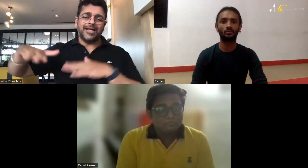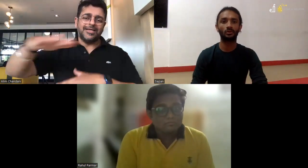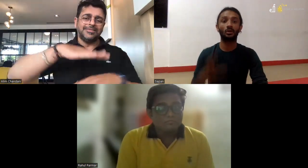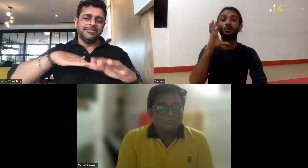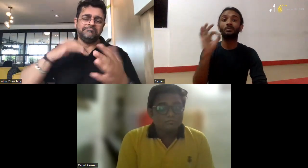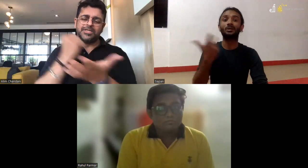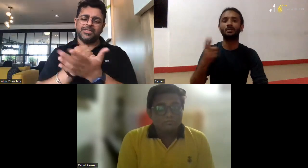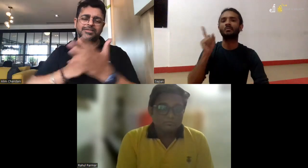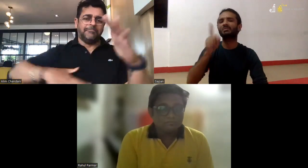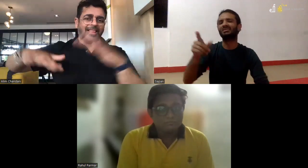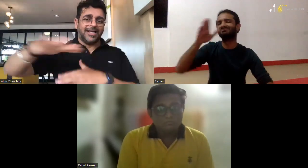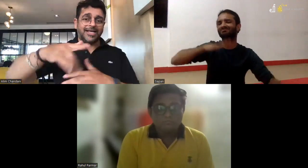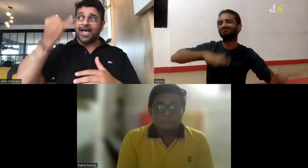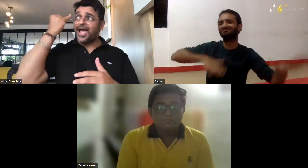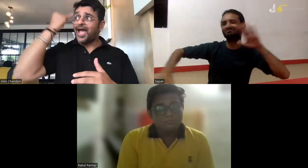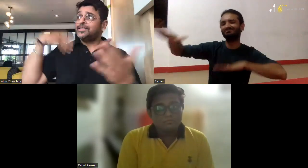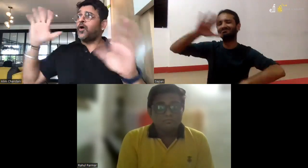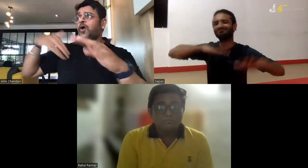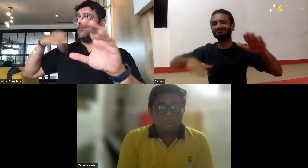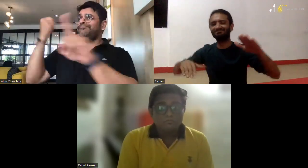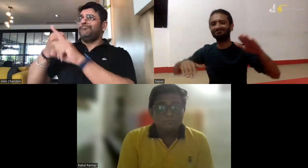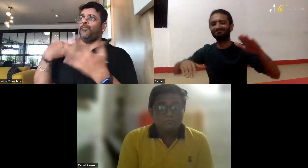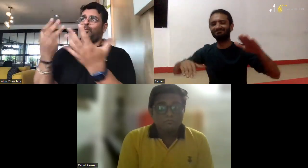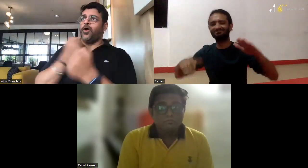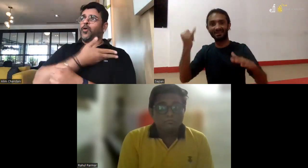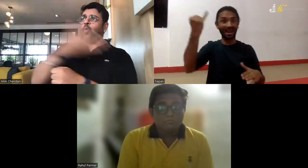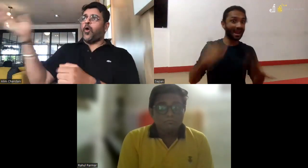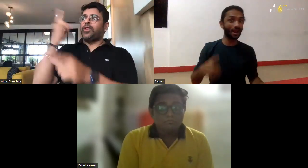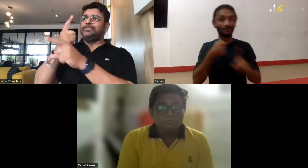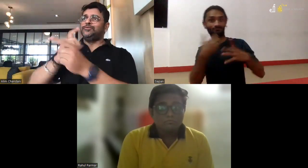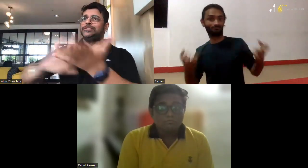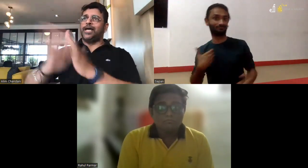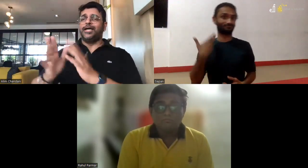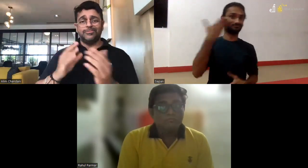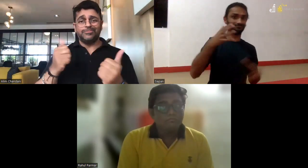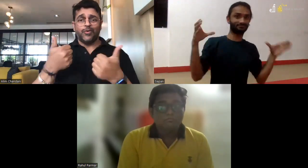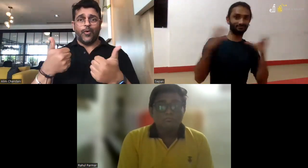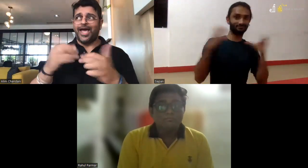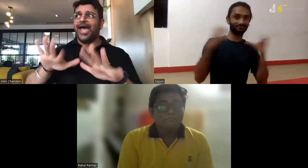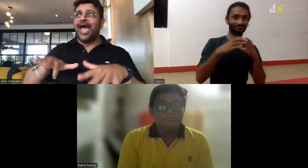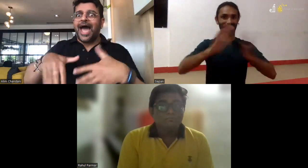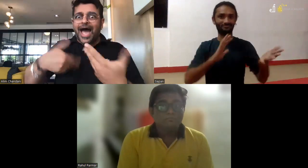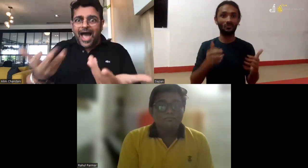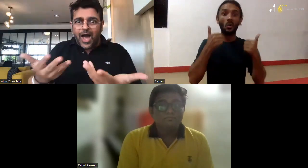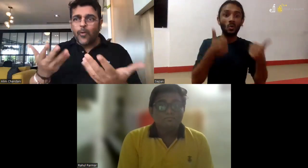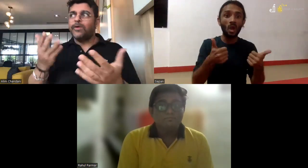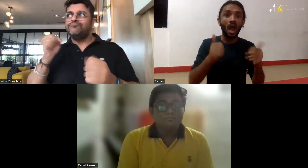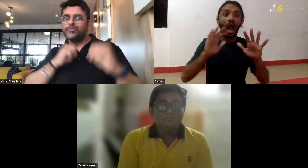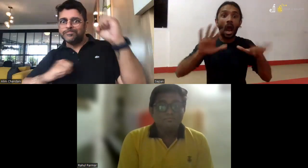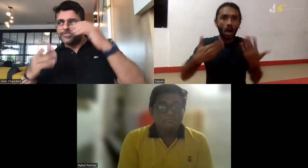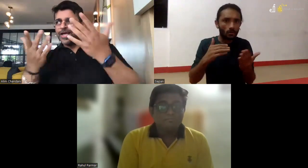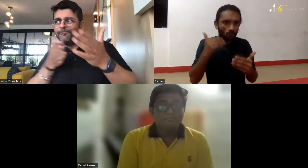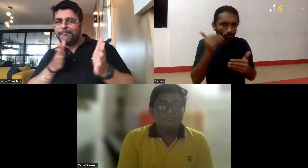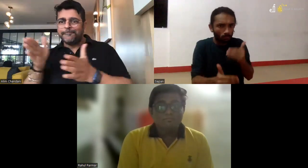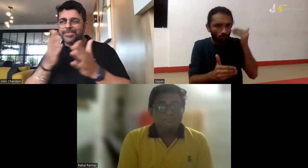but if you want to just discuss, then have a male. If you want to actually work, then have a woman instead.